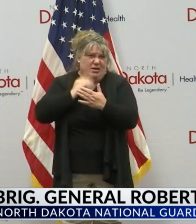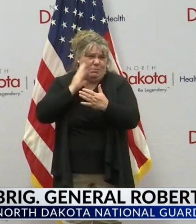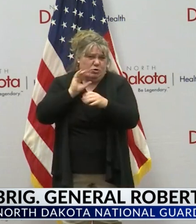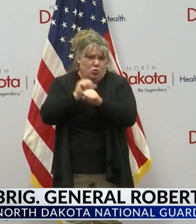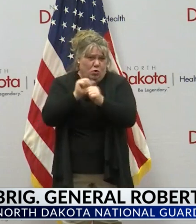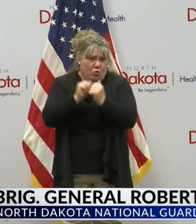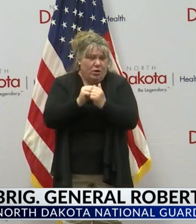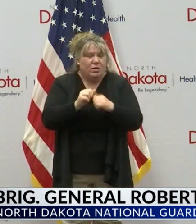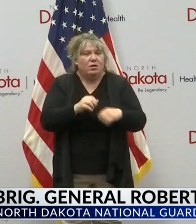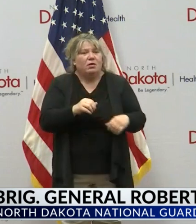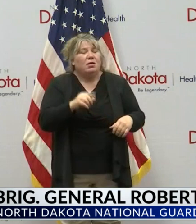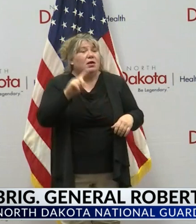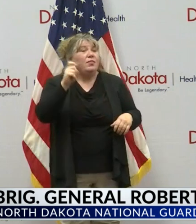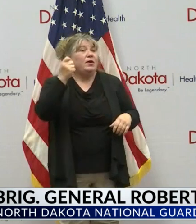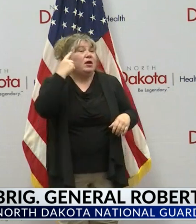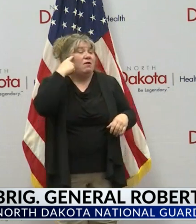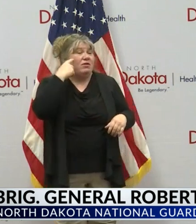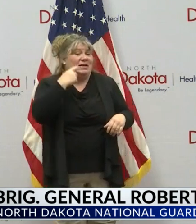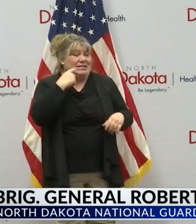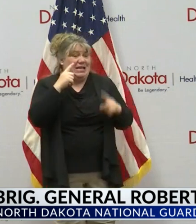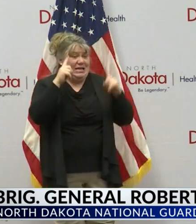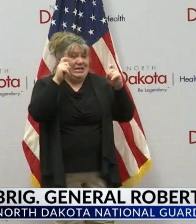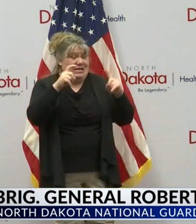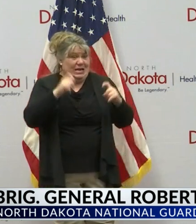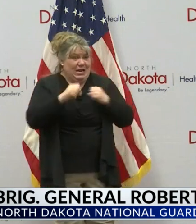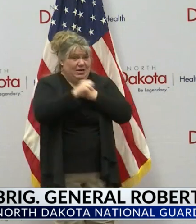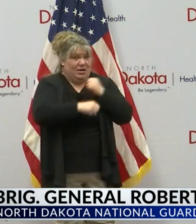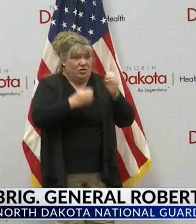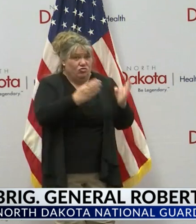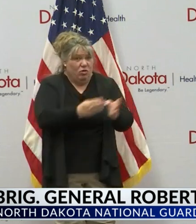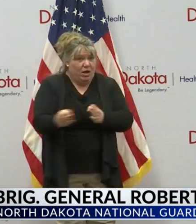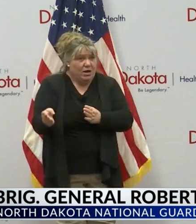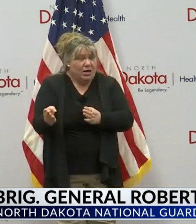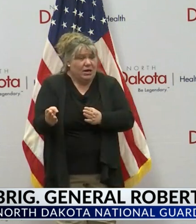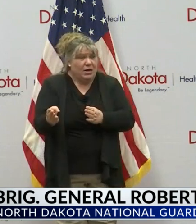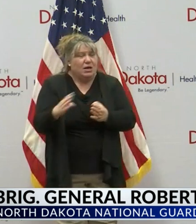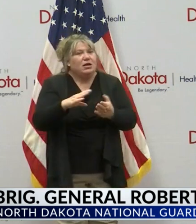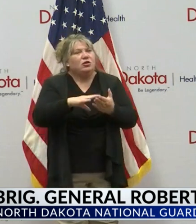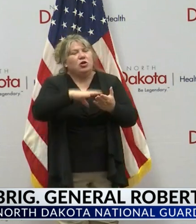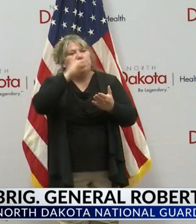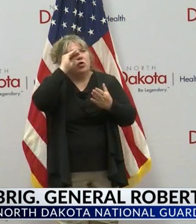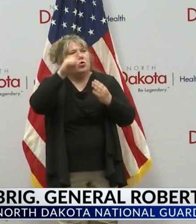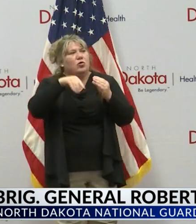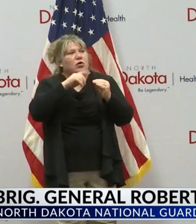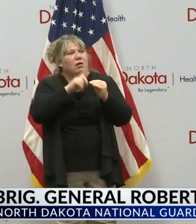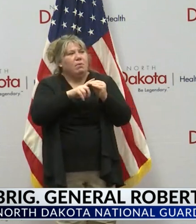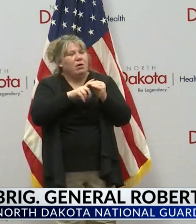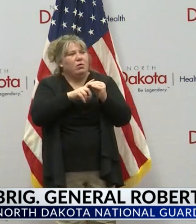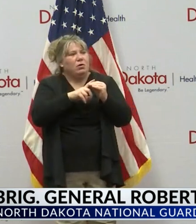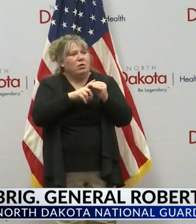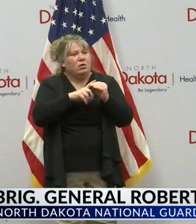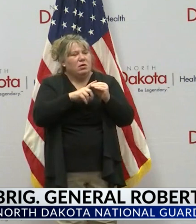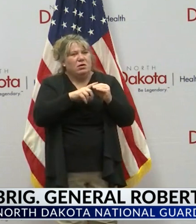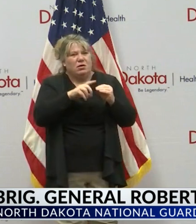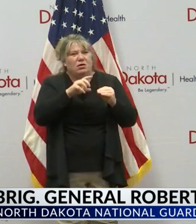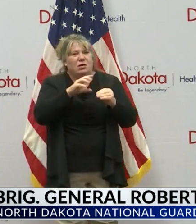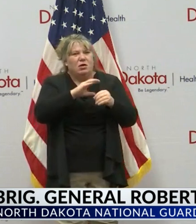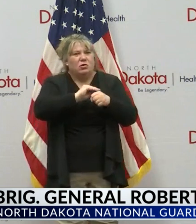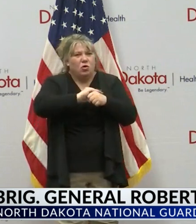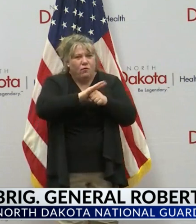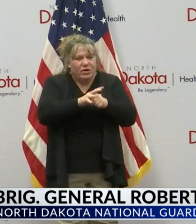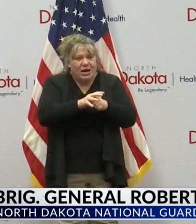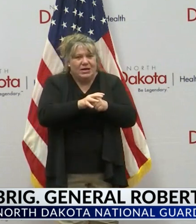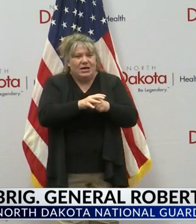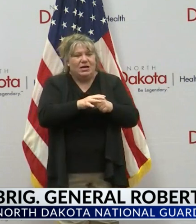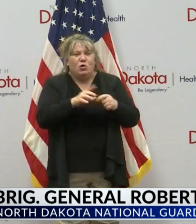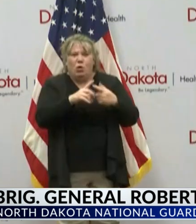The governor has said the testing strategy with this is to learn about the enemy. Okay, and with COVID-19, it's